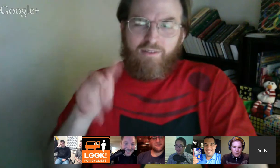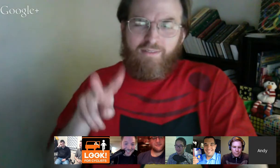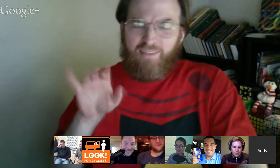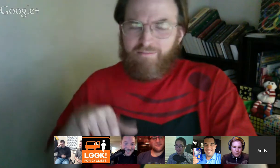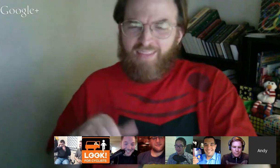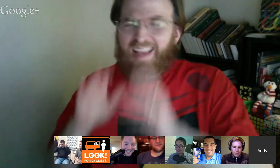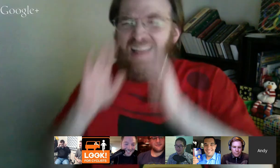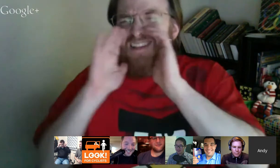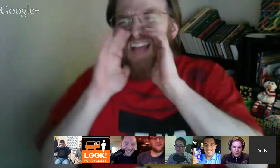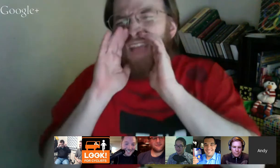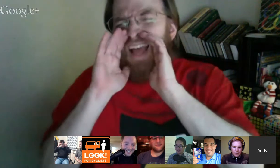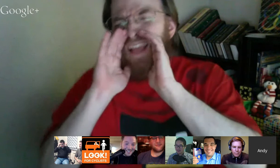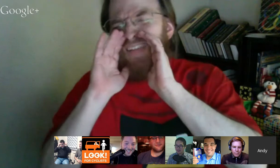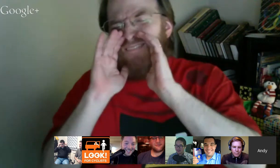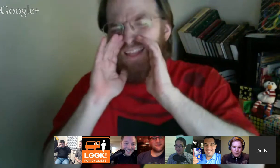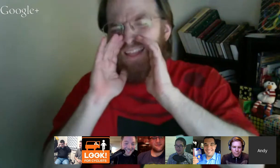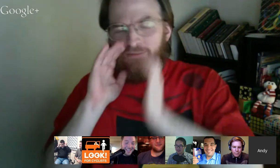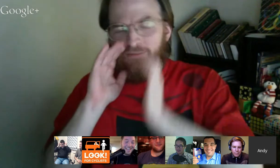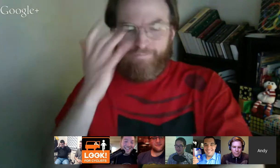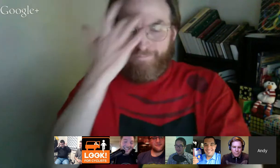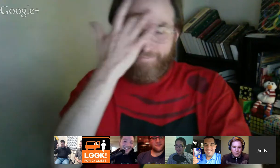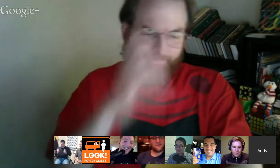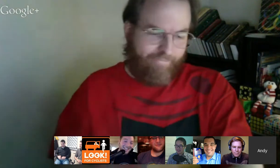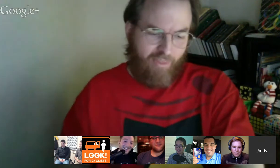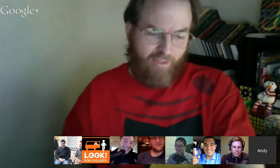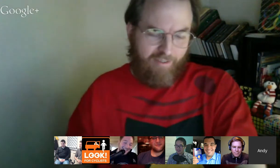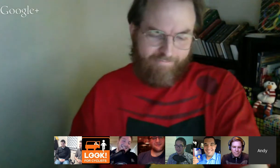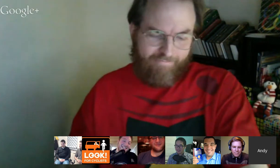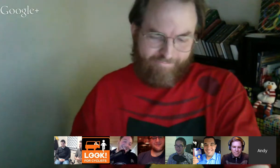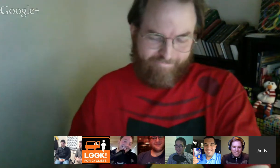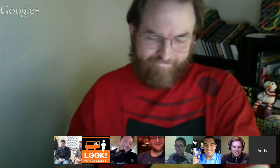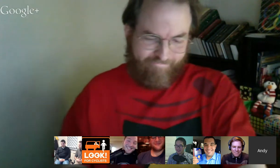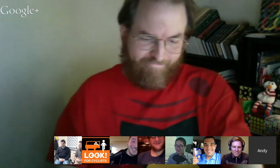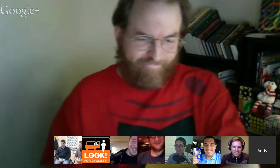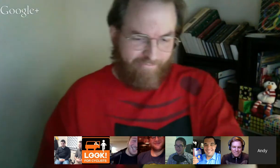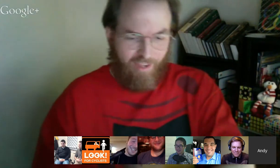Oh, I remember way back when. Yeah, it was like or something. Just